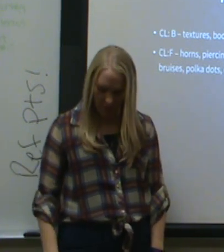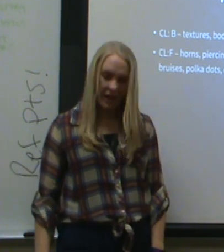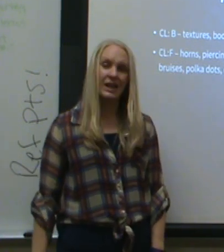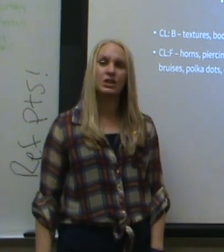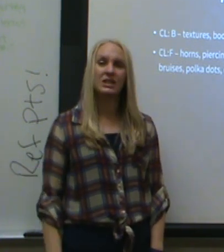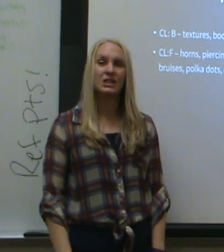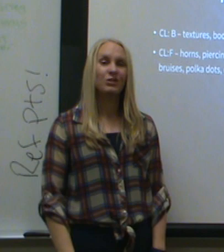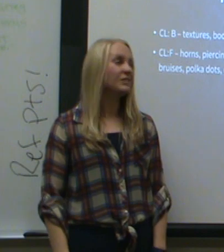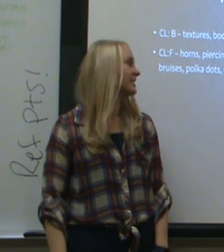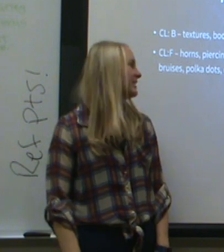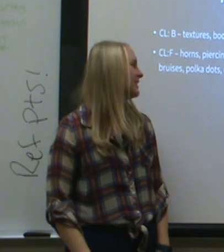Actually do.